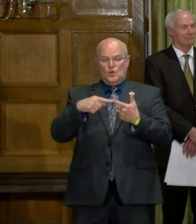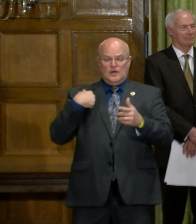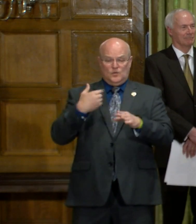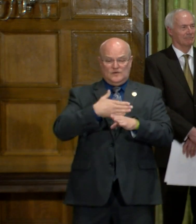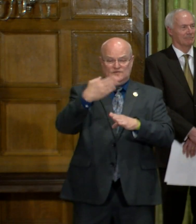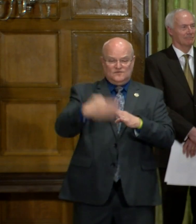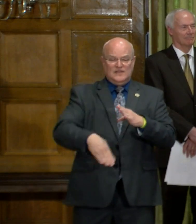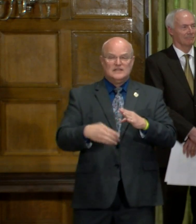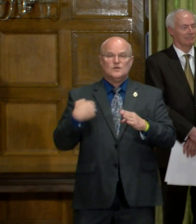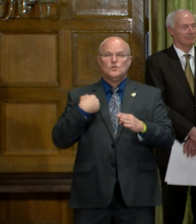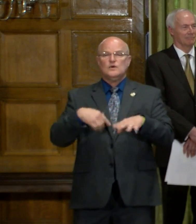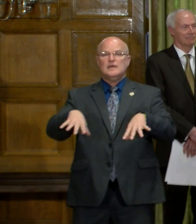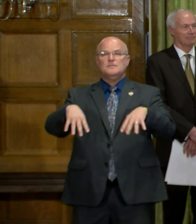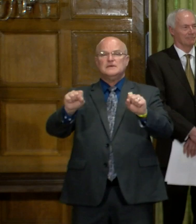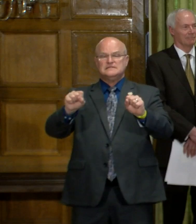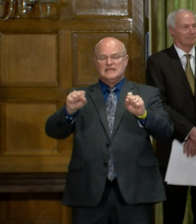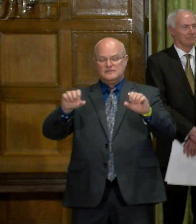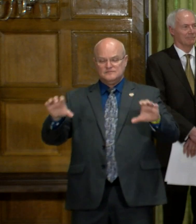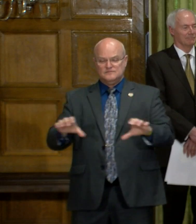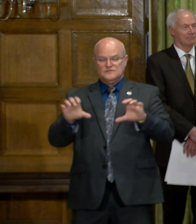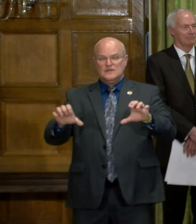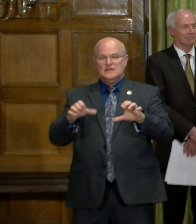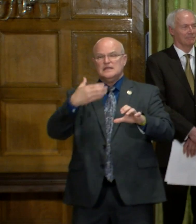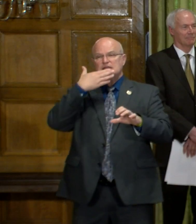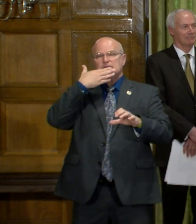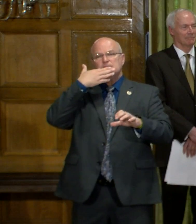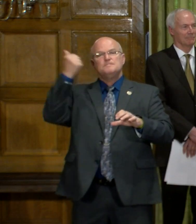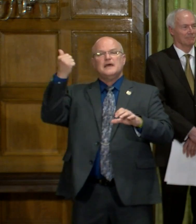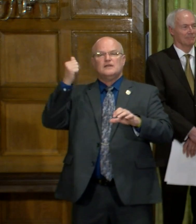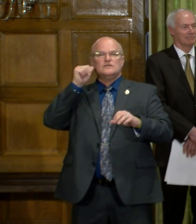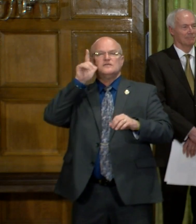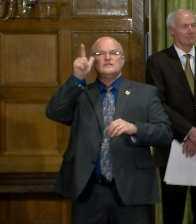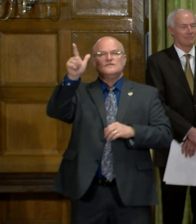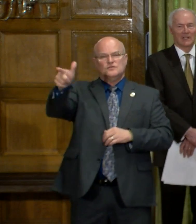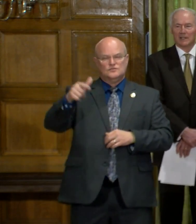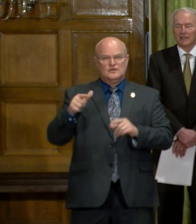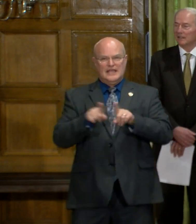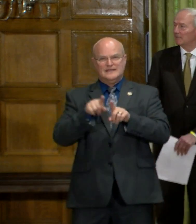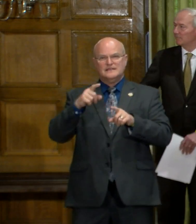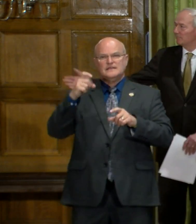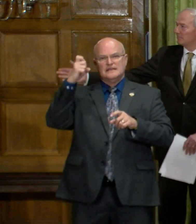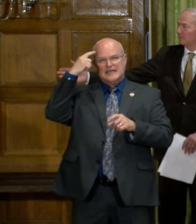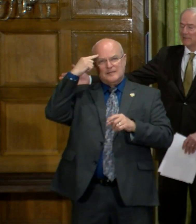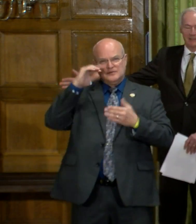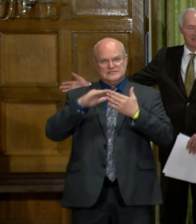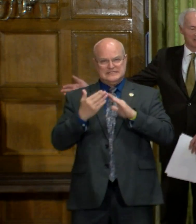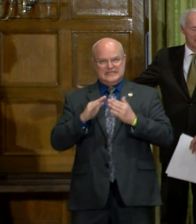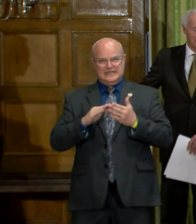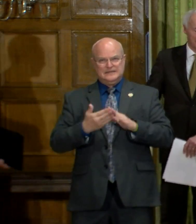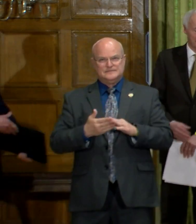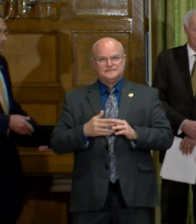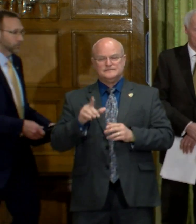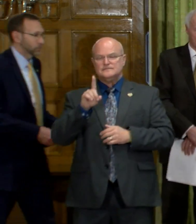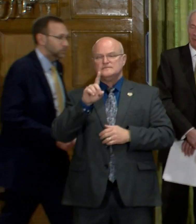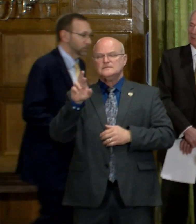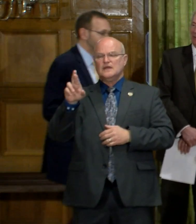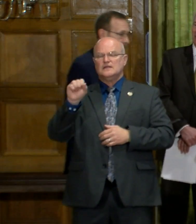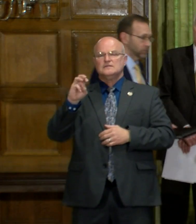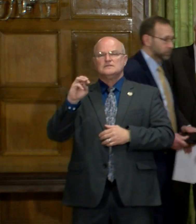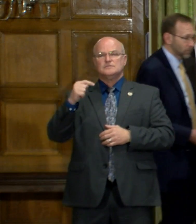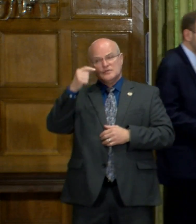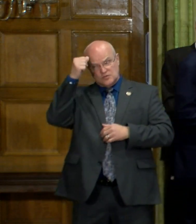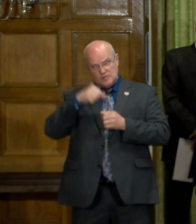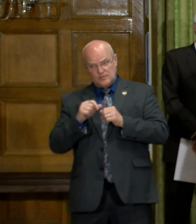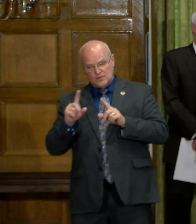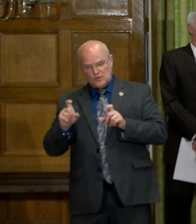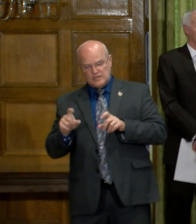we have to take these type of measures to rebound as best as possible as the state's capital city. Thank you. Dr. Smith, remember the